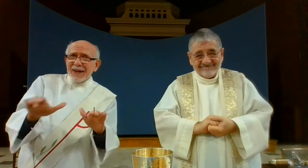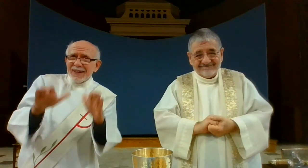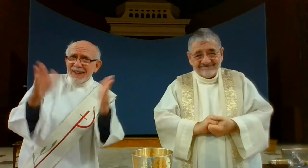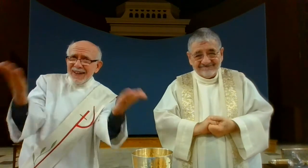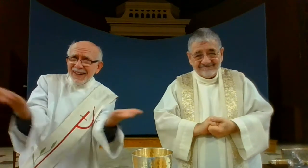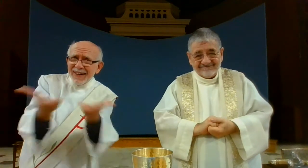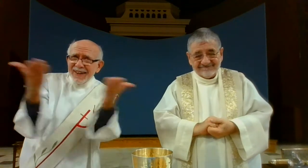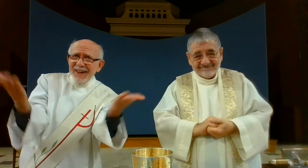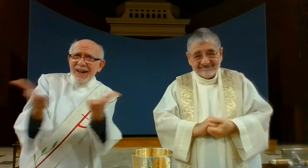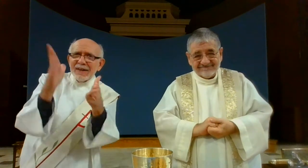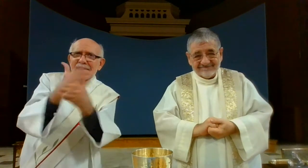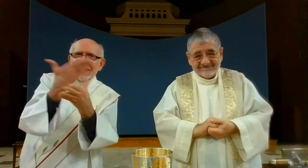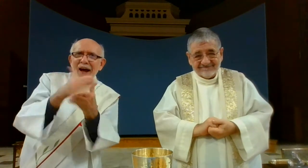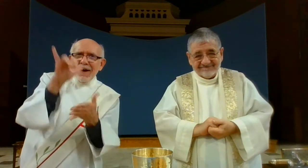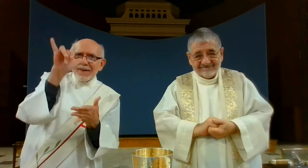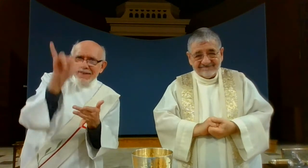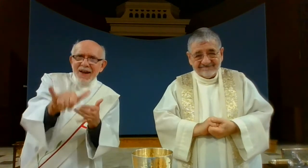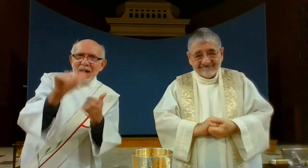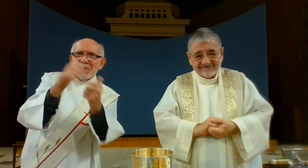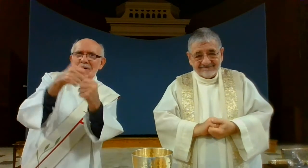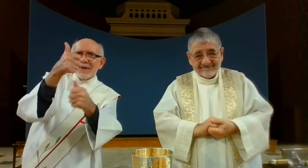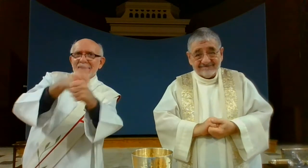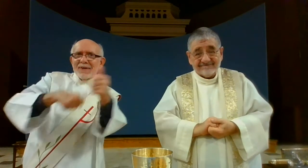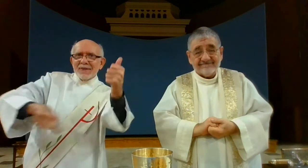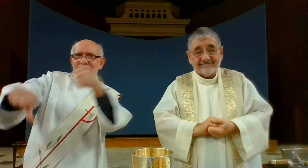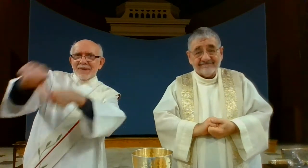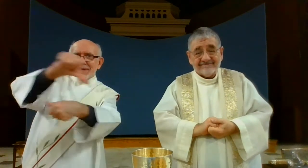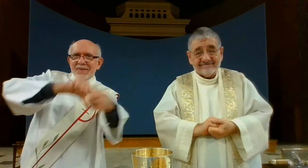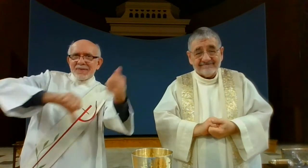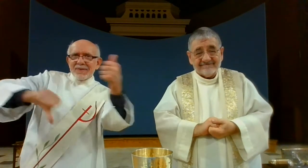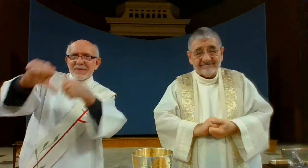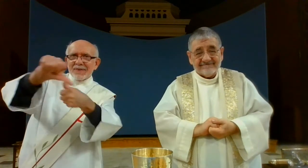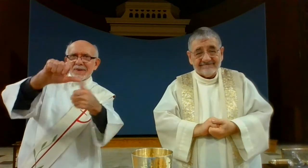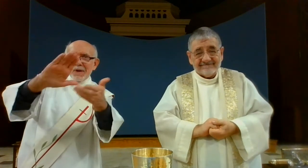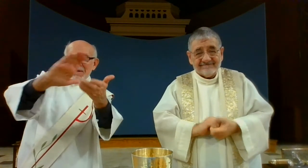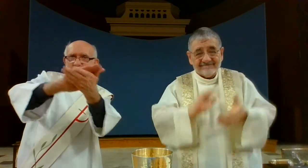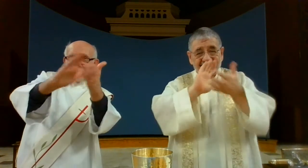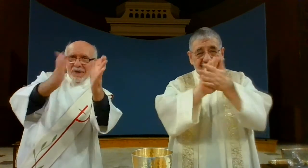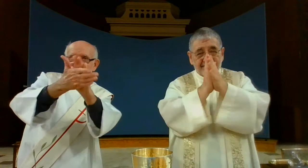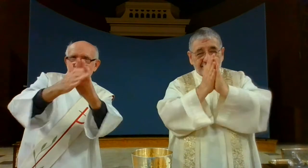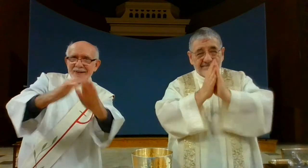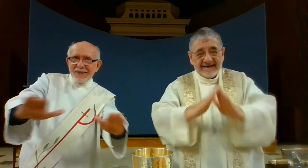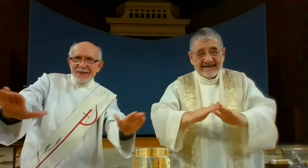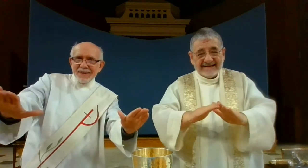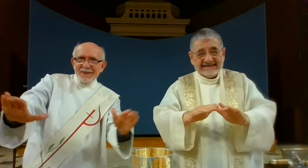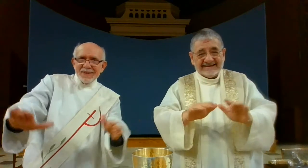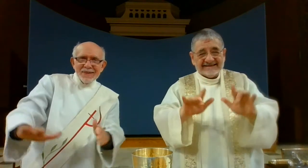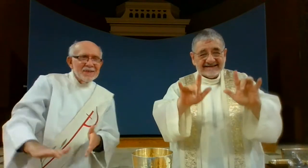Christ's peace is here. Share that peace with one another. Peace.